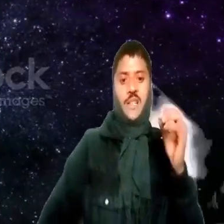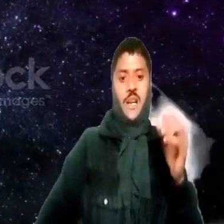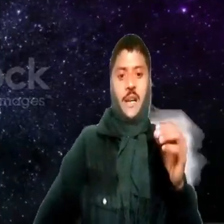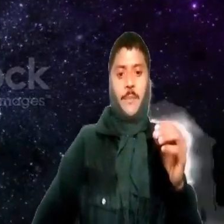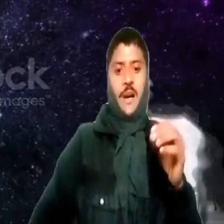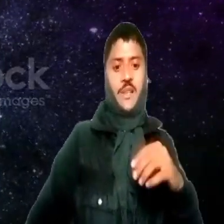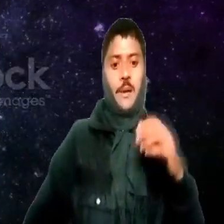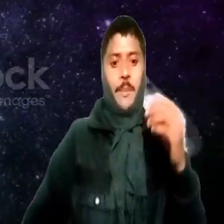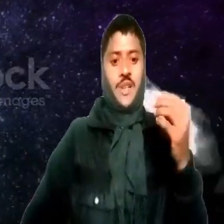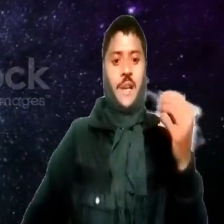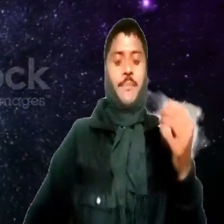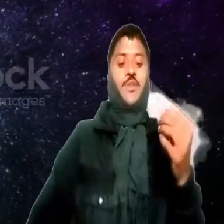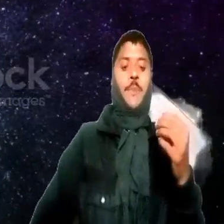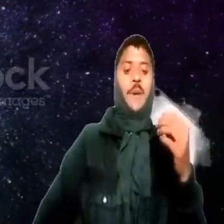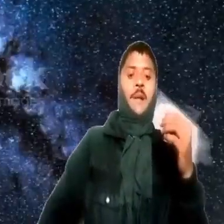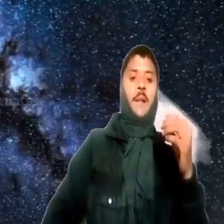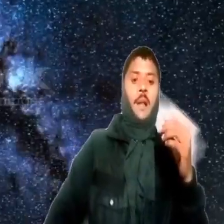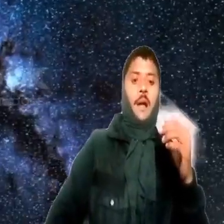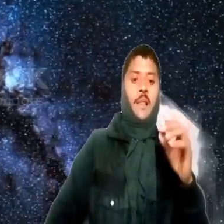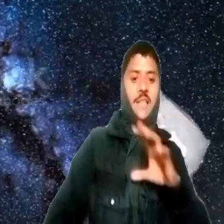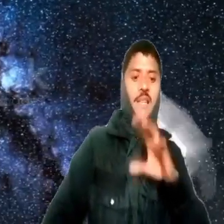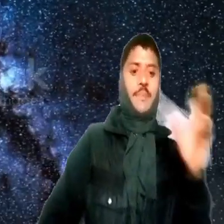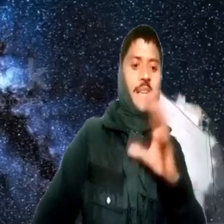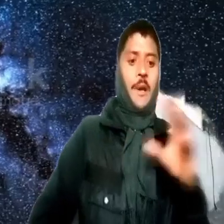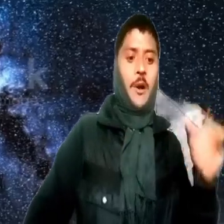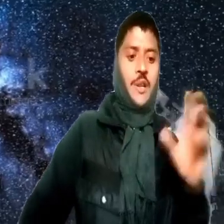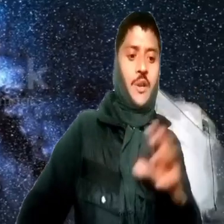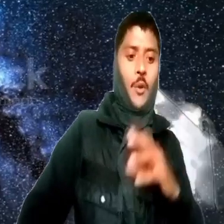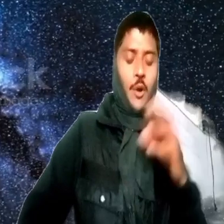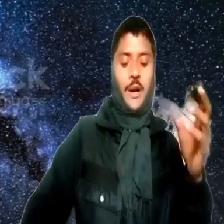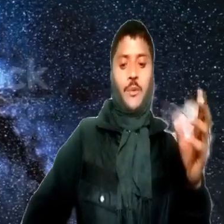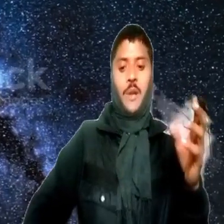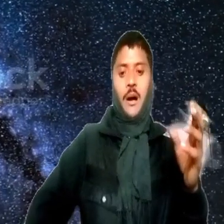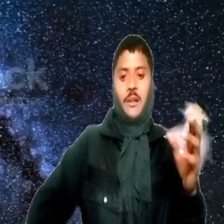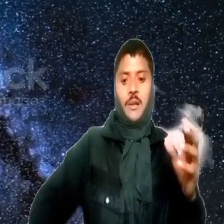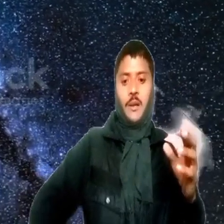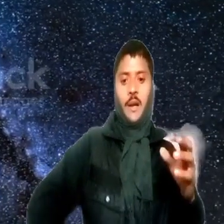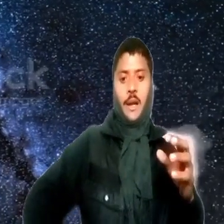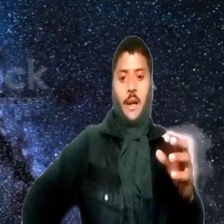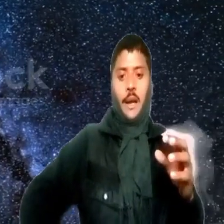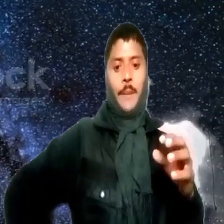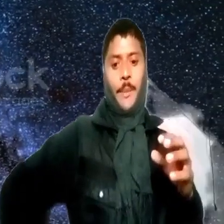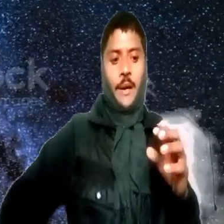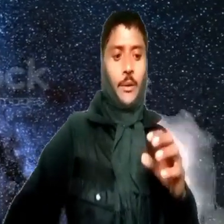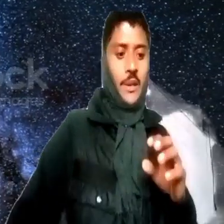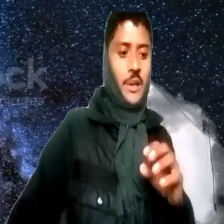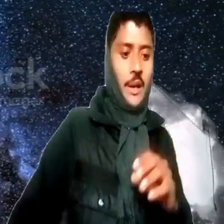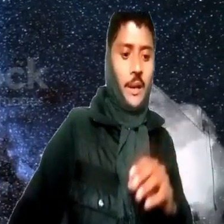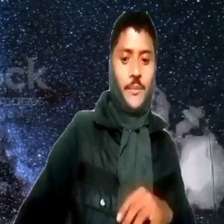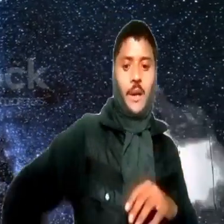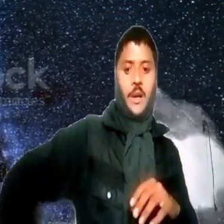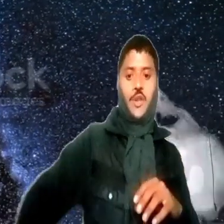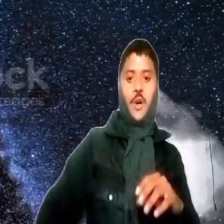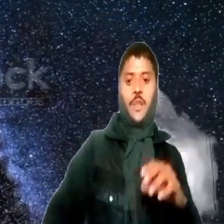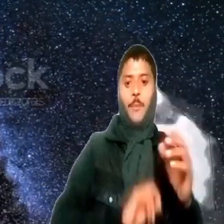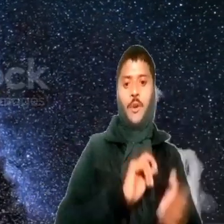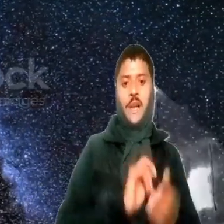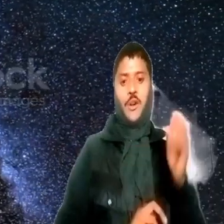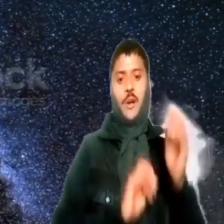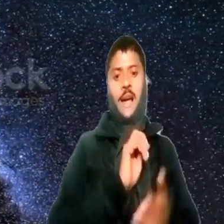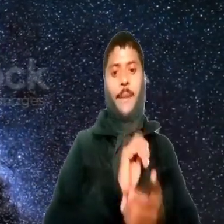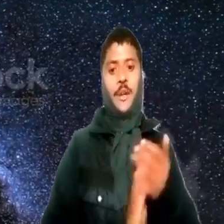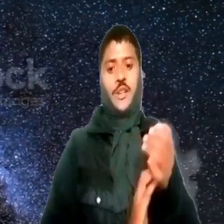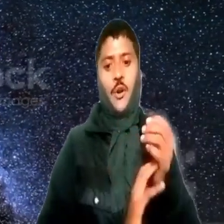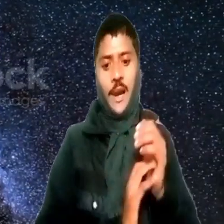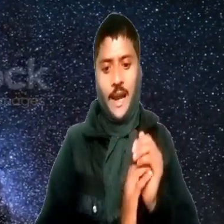just smaller than the sun, but seems to be the same size because it's closer to the earth and compared to the sun. So